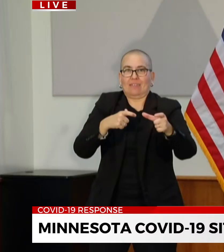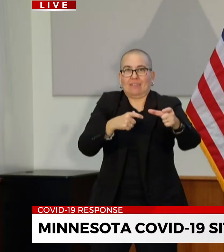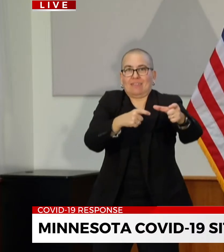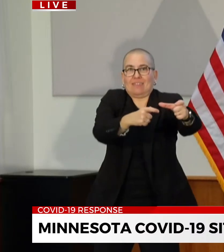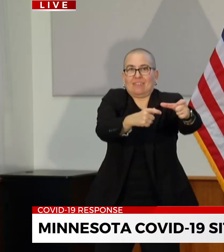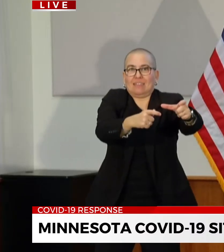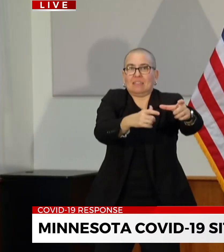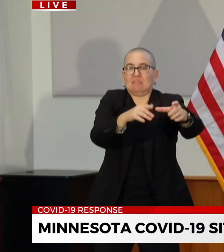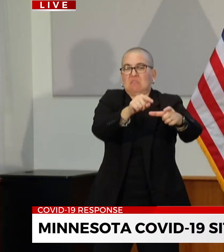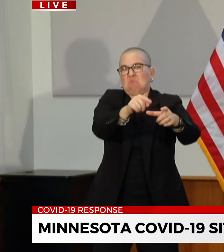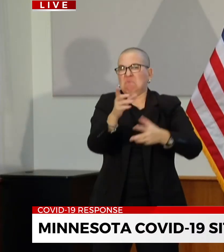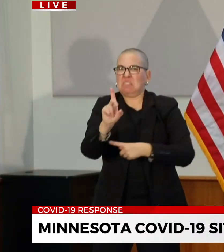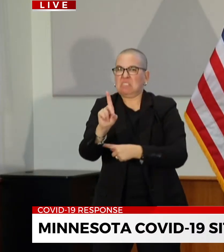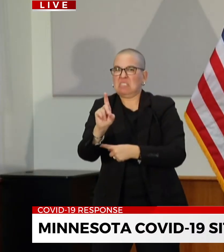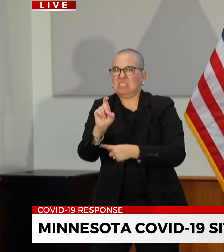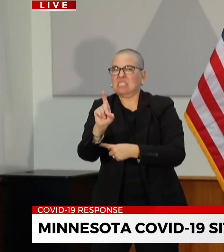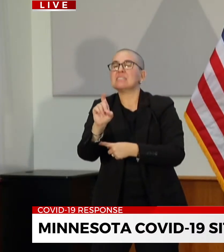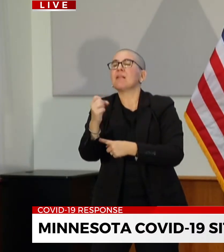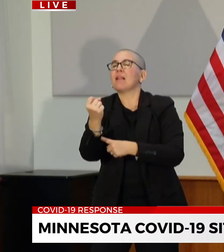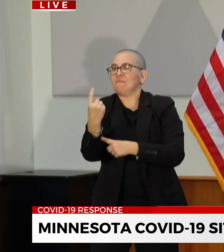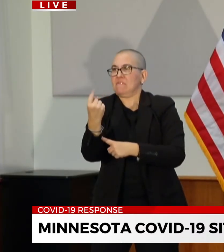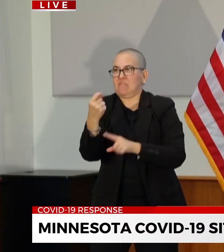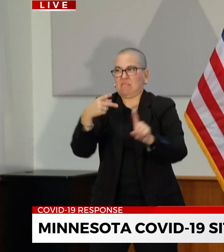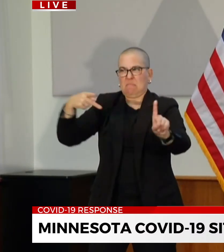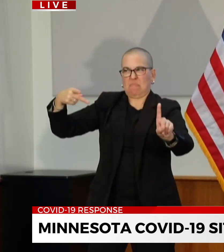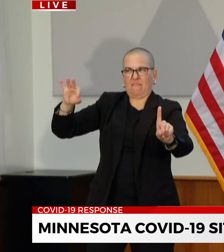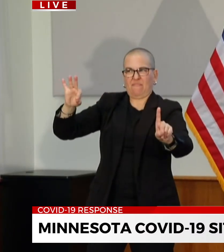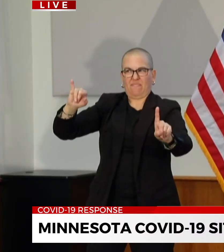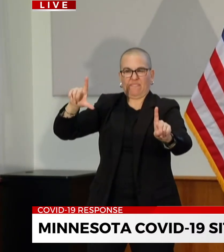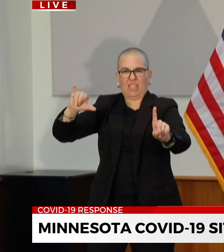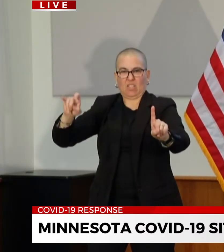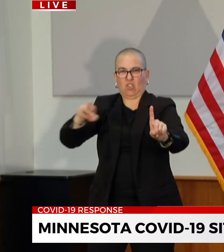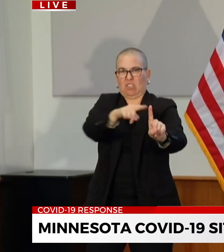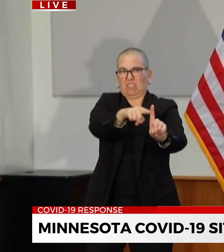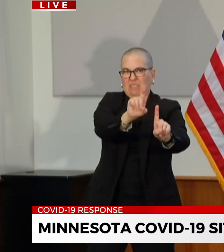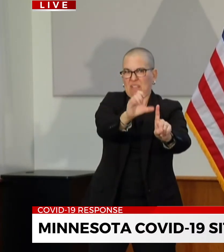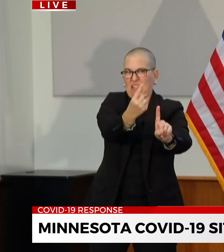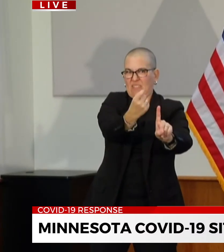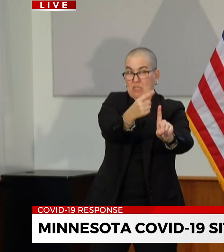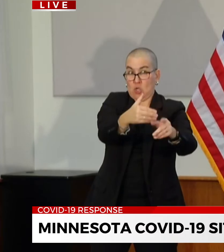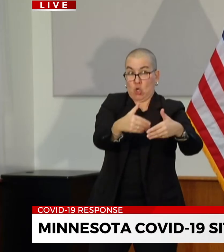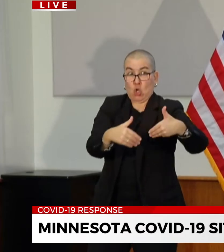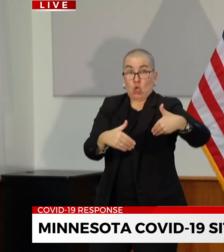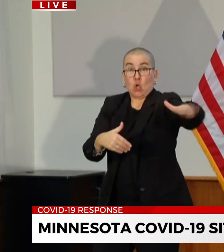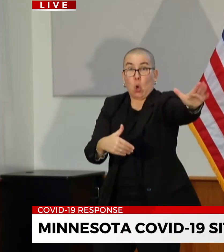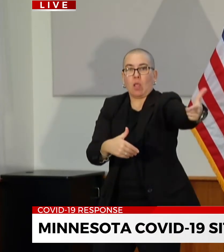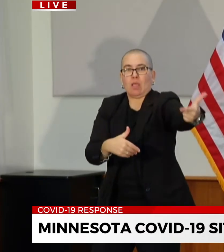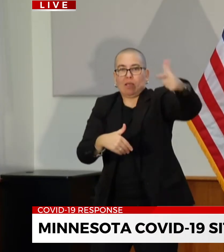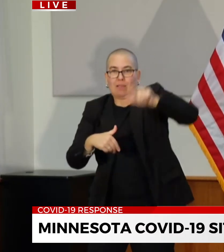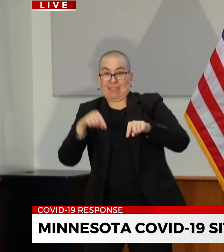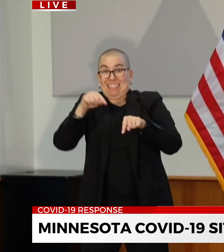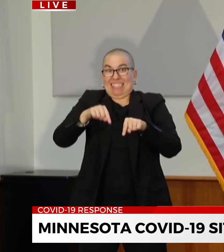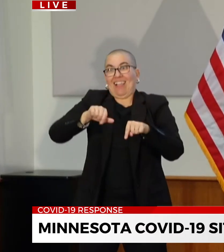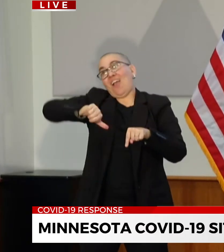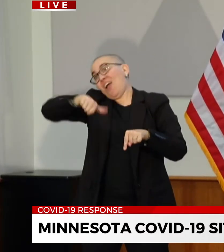at. And I think, again, I don't want to speak out of order, but I believed the state's first distribution of vaccine